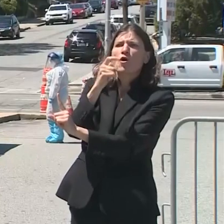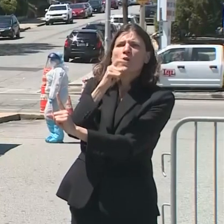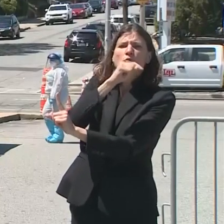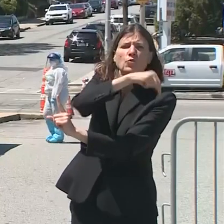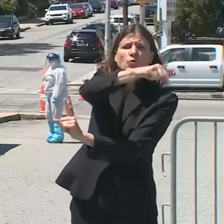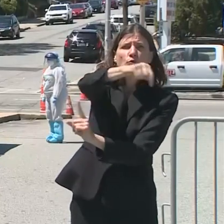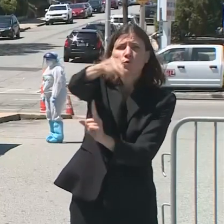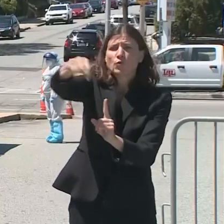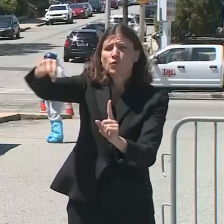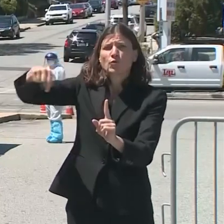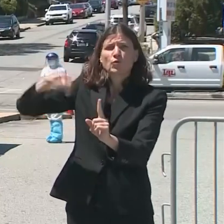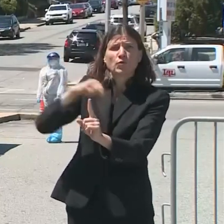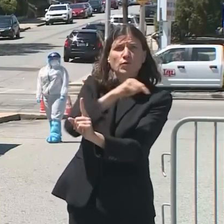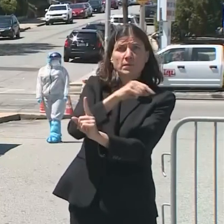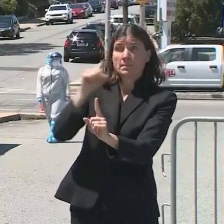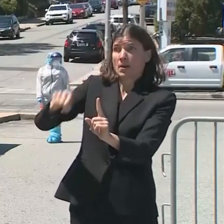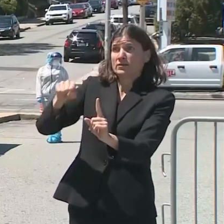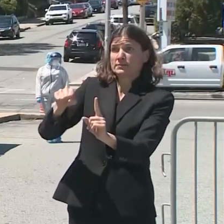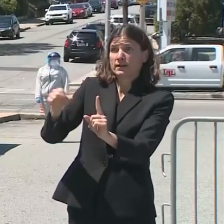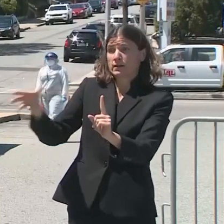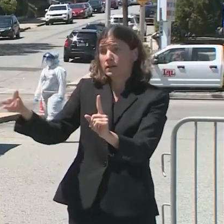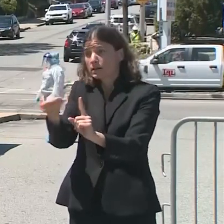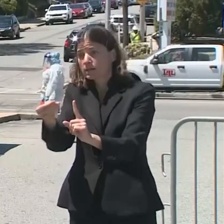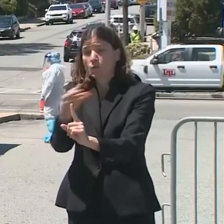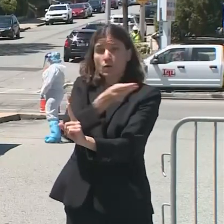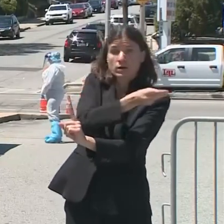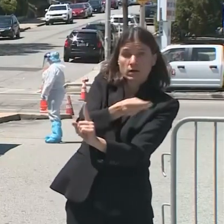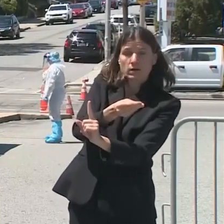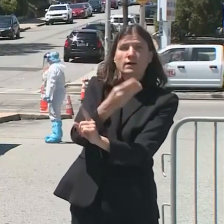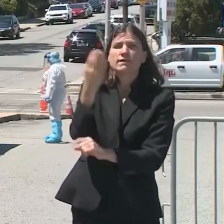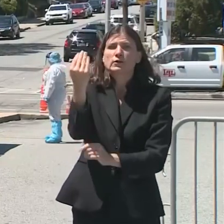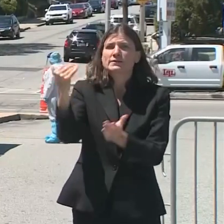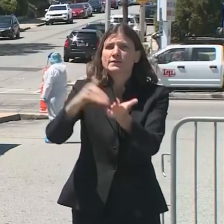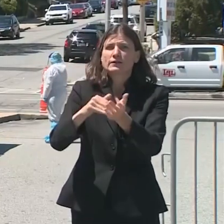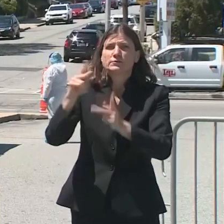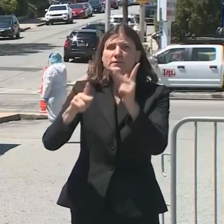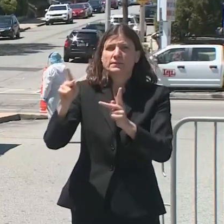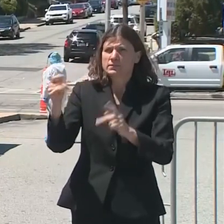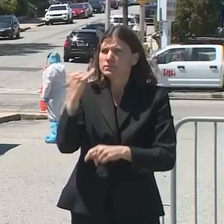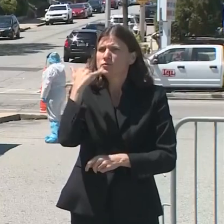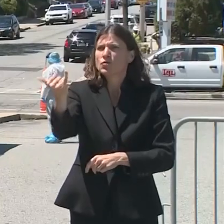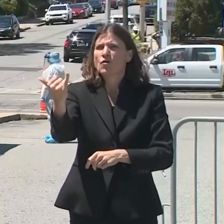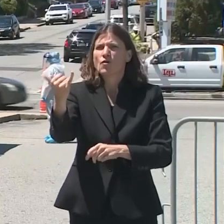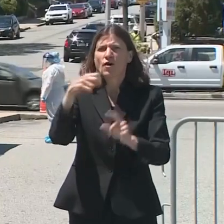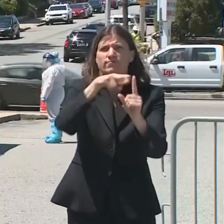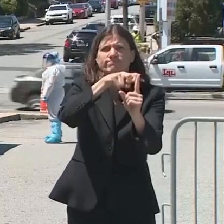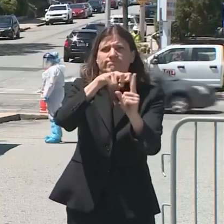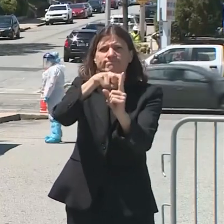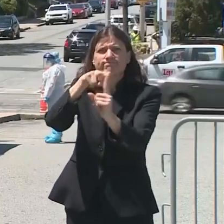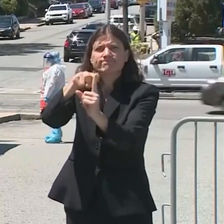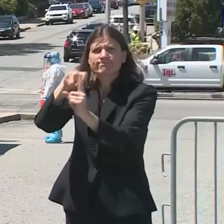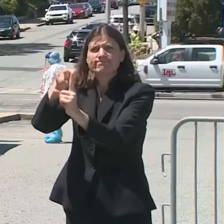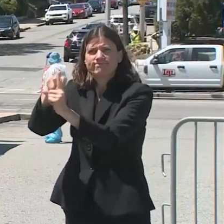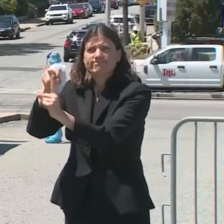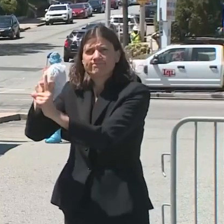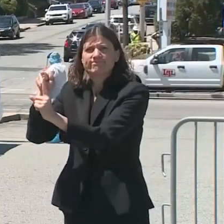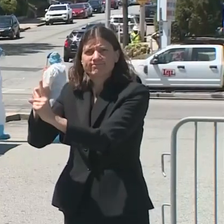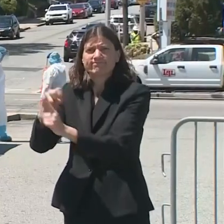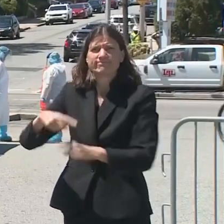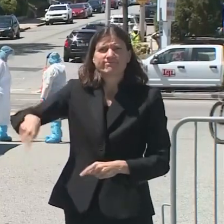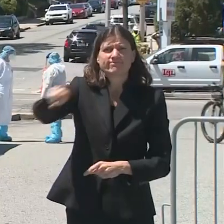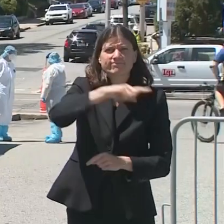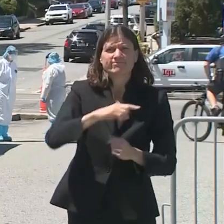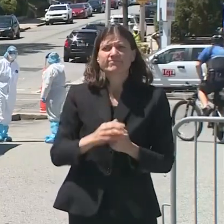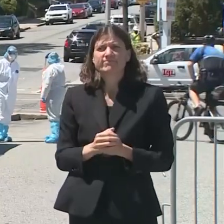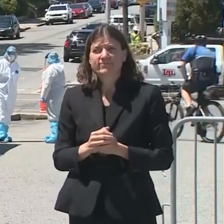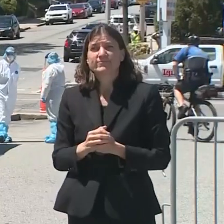1,600 people making calls. The median number of contacts reported by each confirmed case is pretty low. It's around 2 or 3,